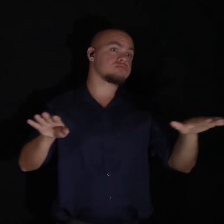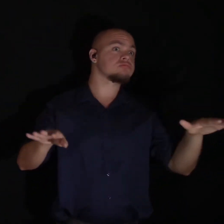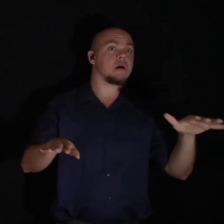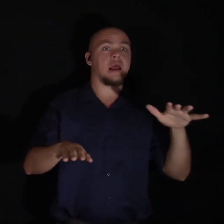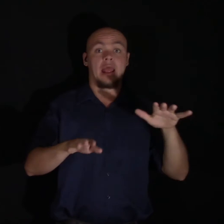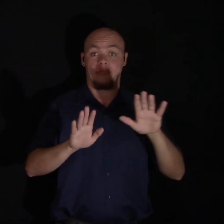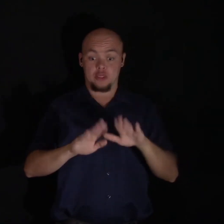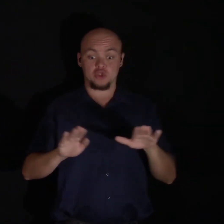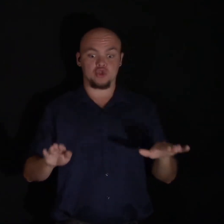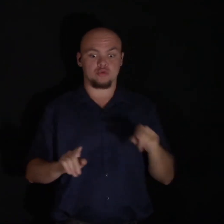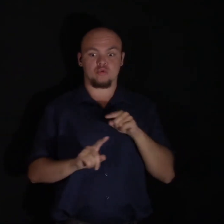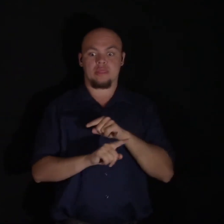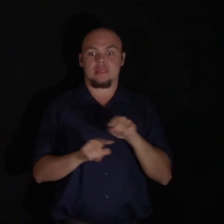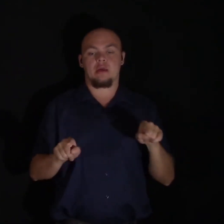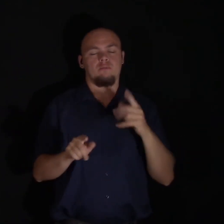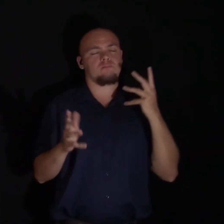there.